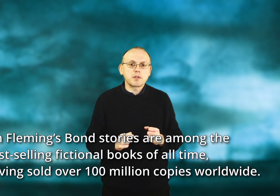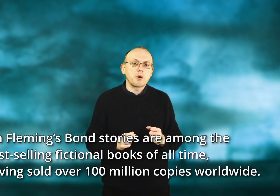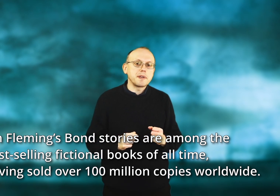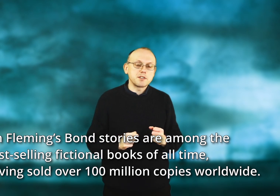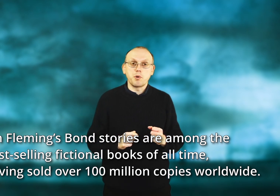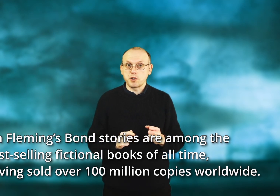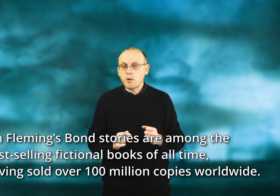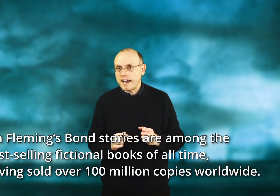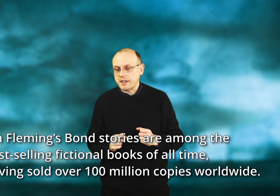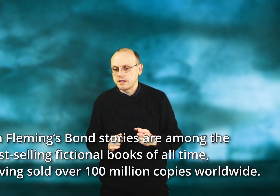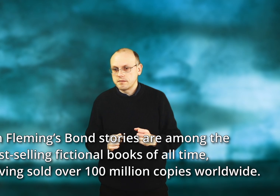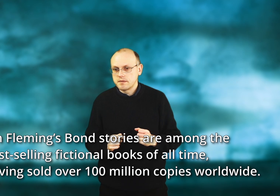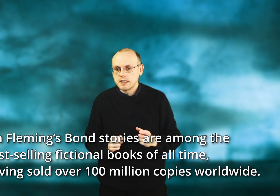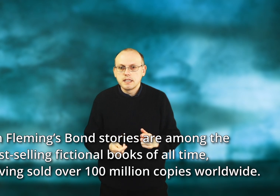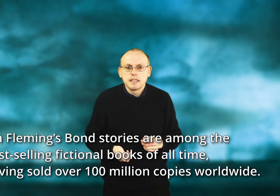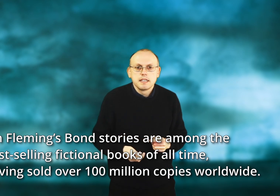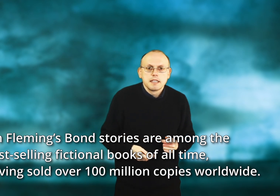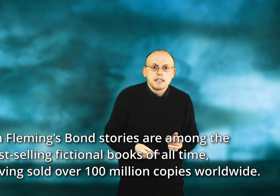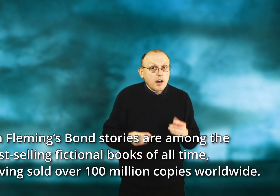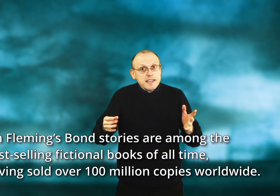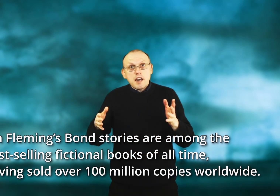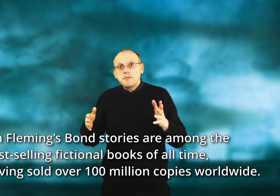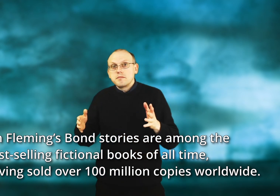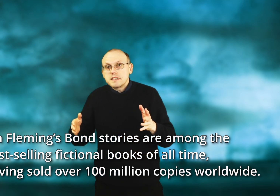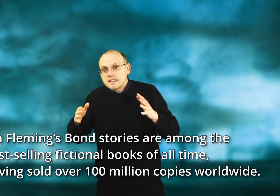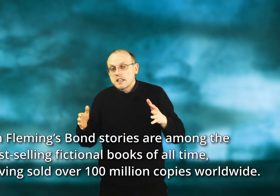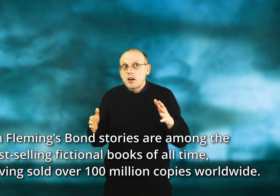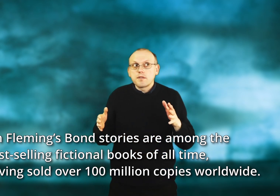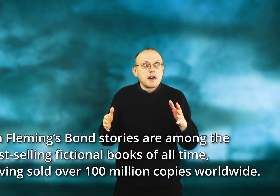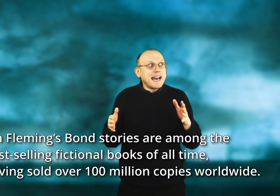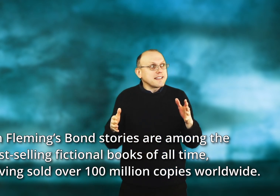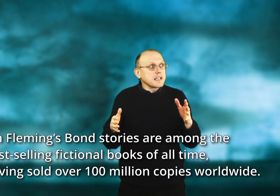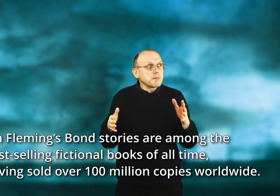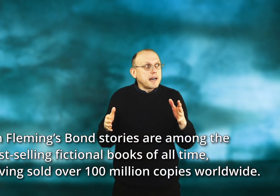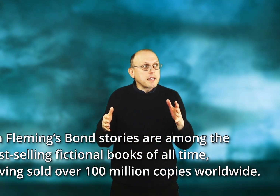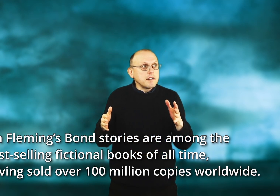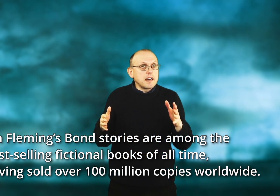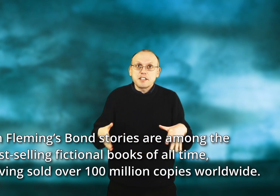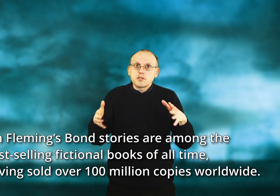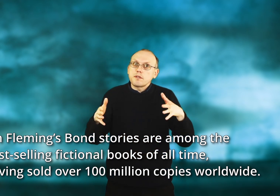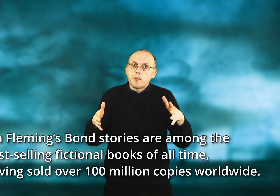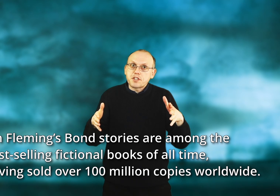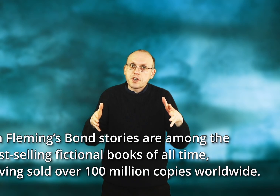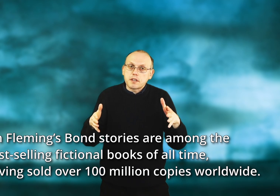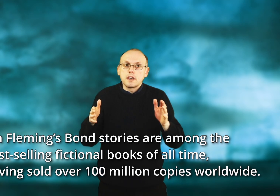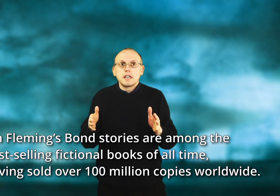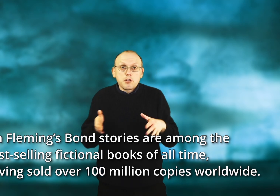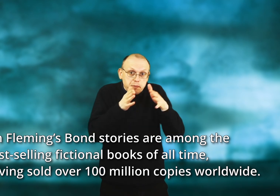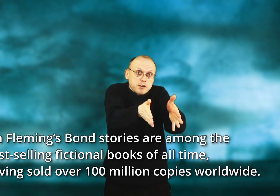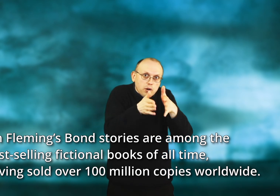copies worldwide. Now here, instead of adding my additional information in the middle of the